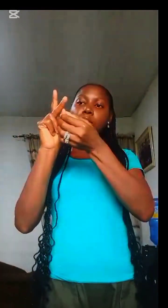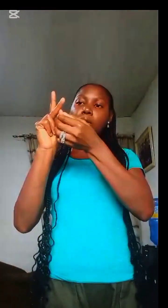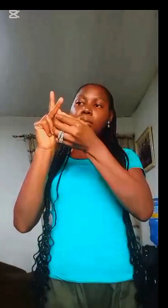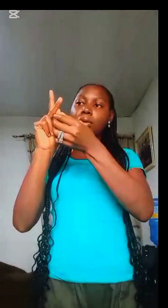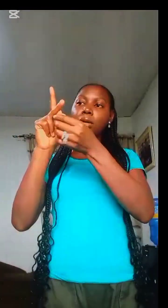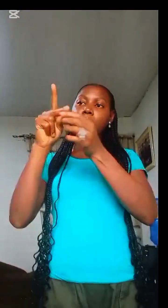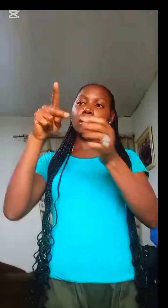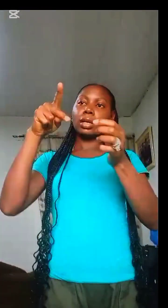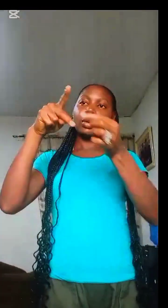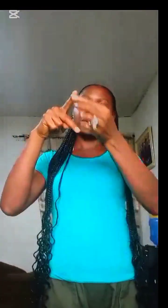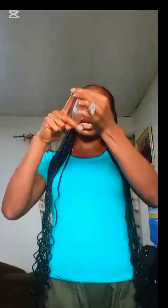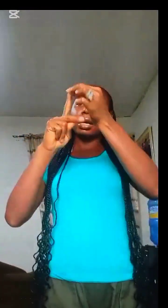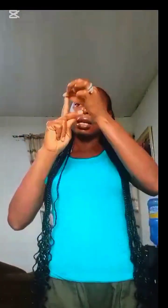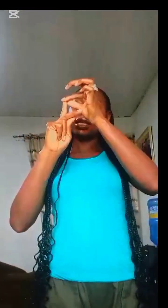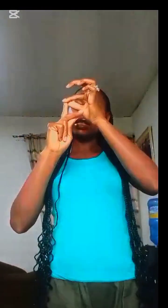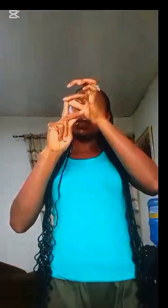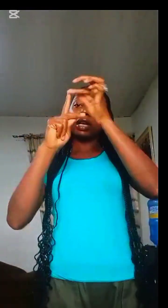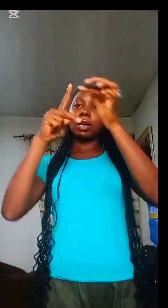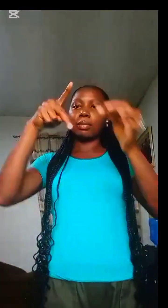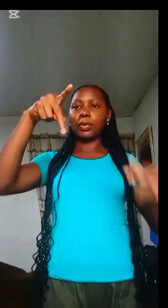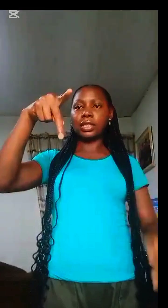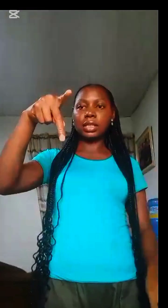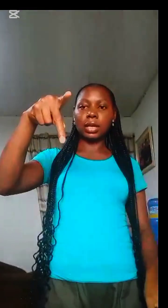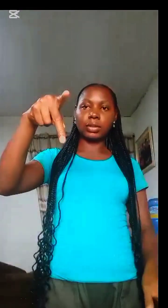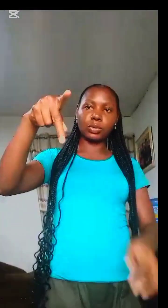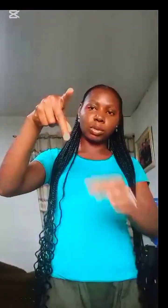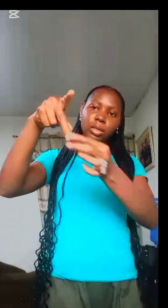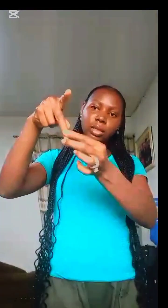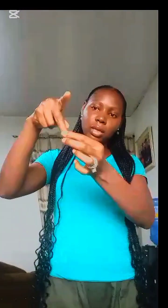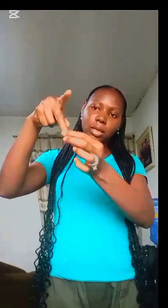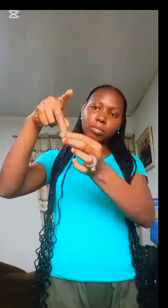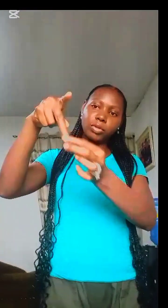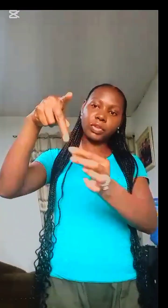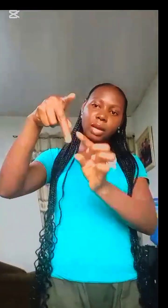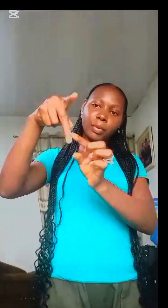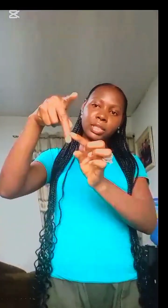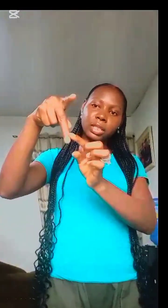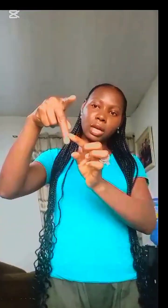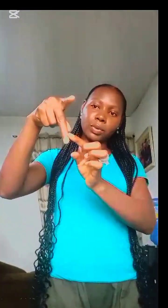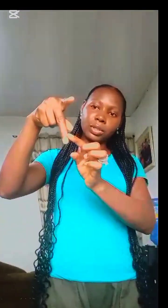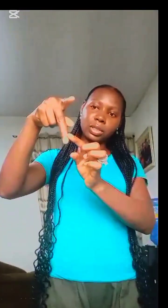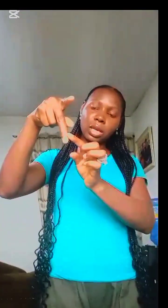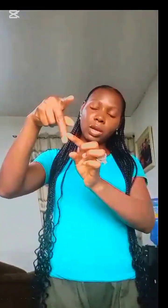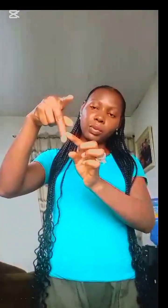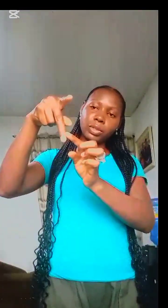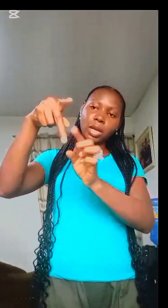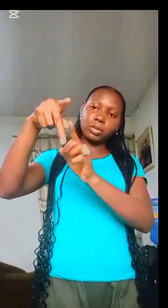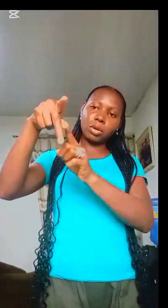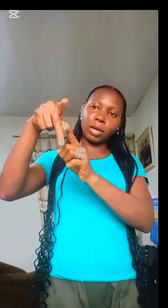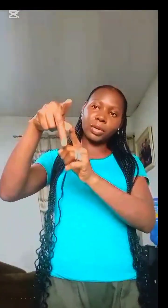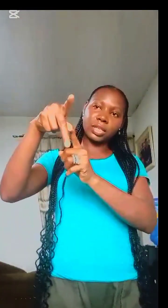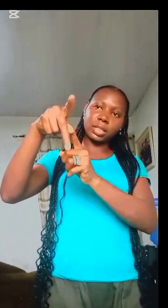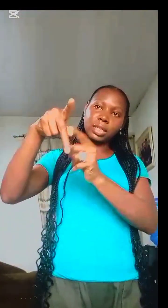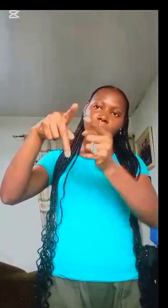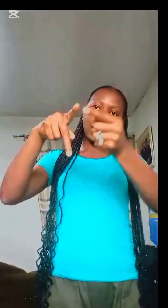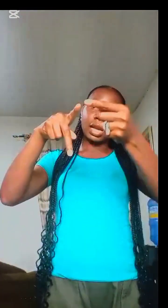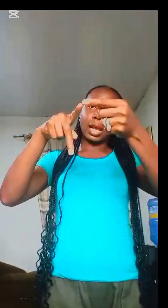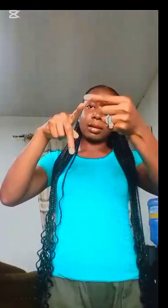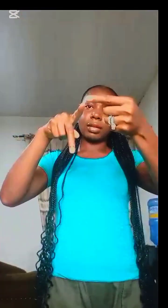thumb with our index finger pointing down this way. Middle finger pointing downwards with our thumb across it and our